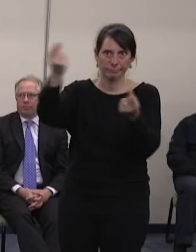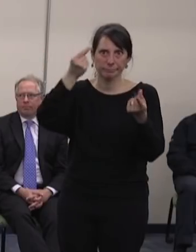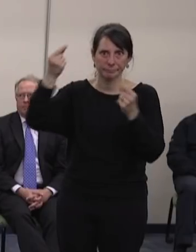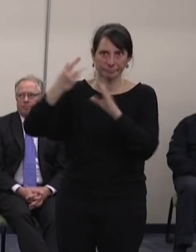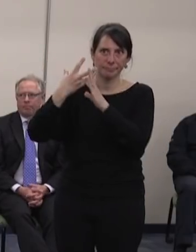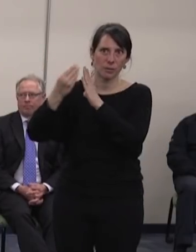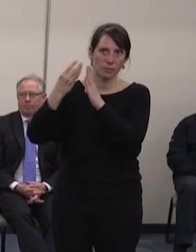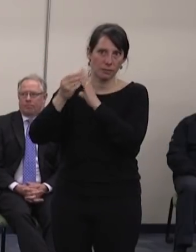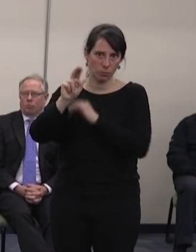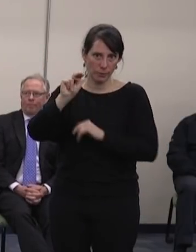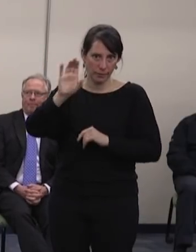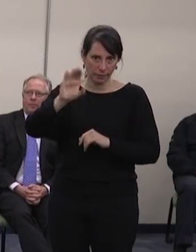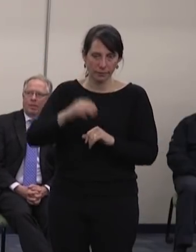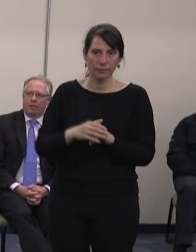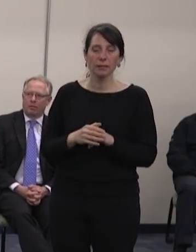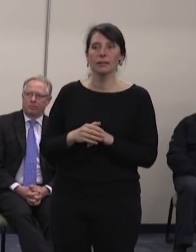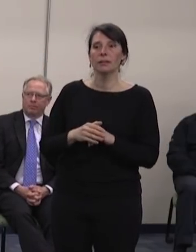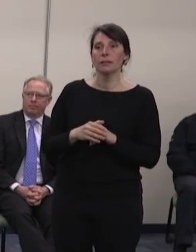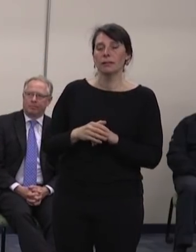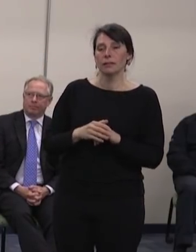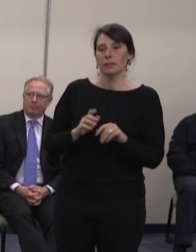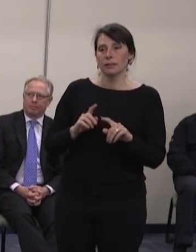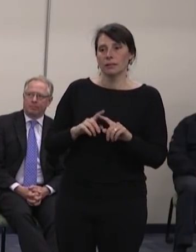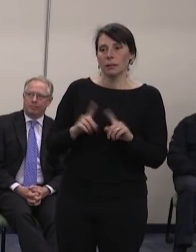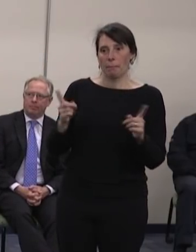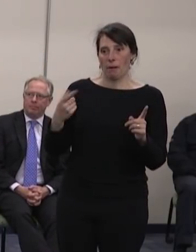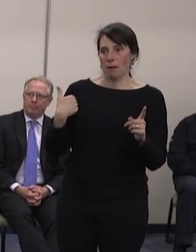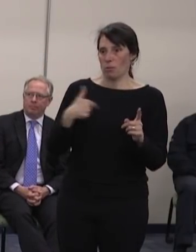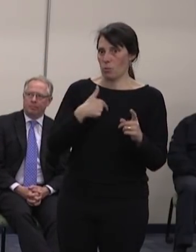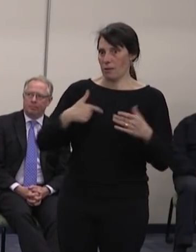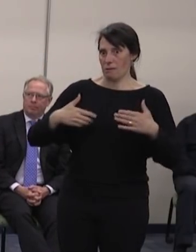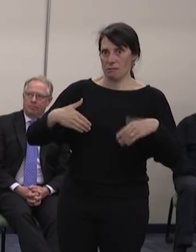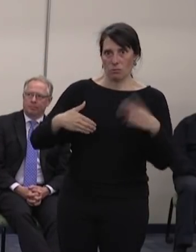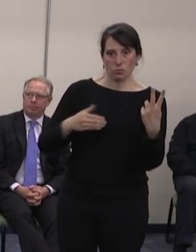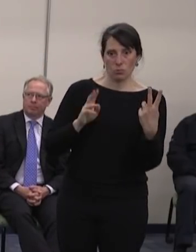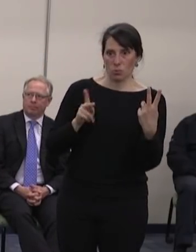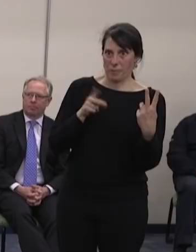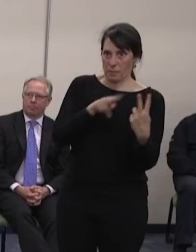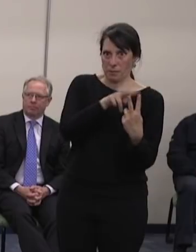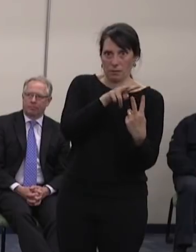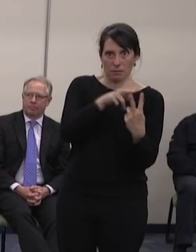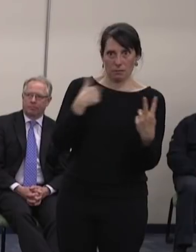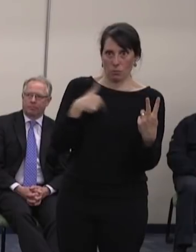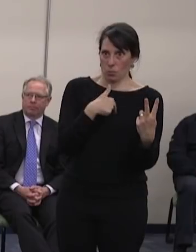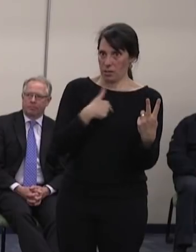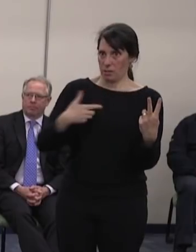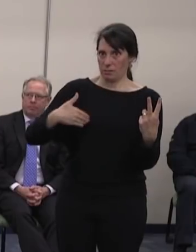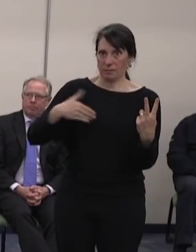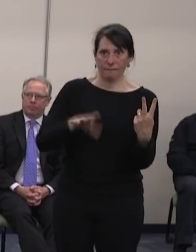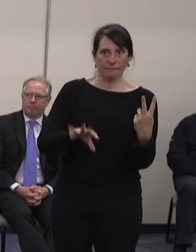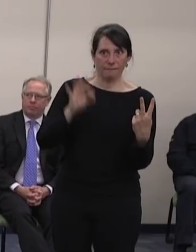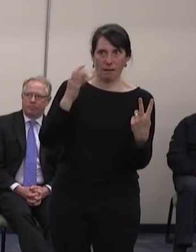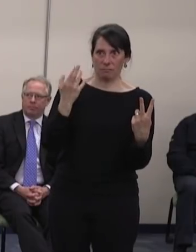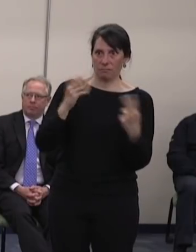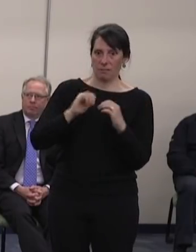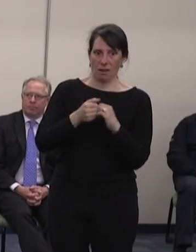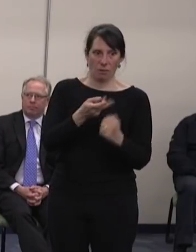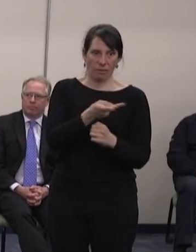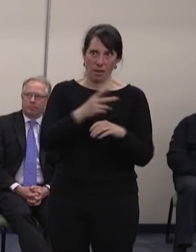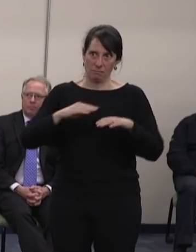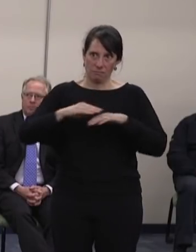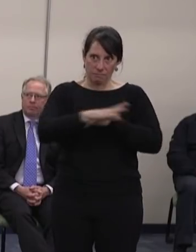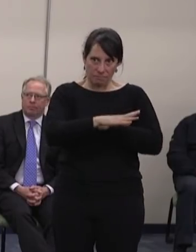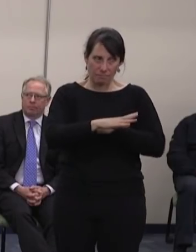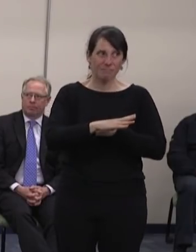However, we have not identified the source of exposure for at least 2 of these cases. This suggests that there